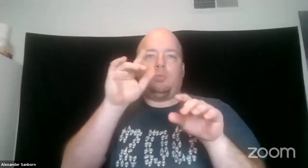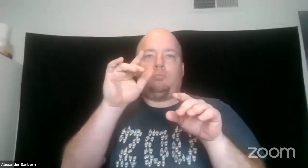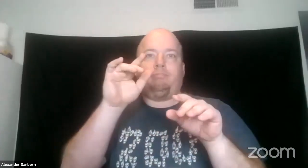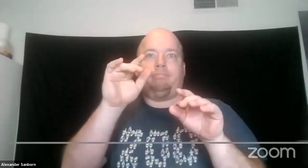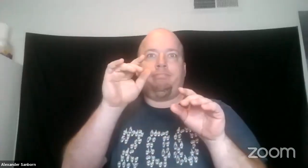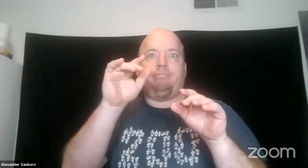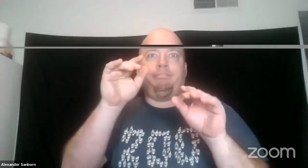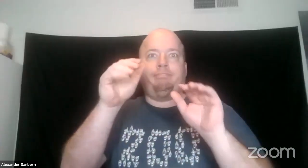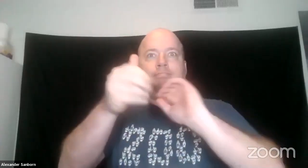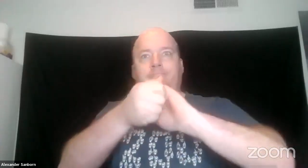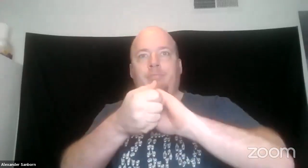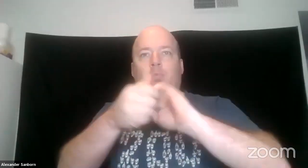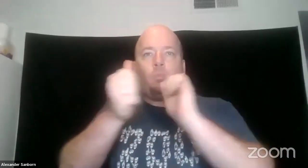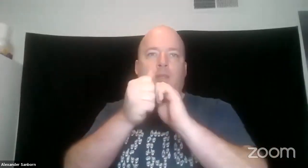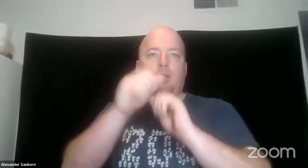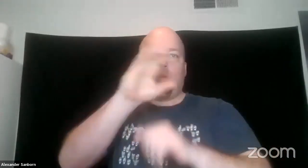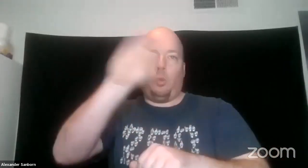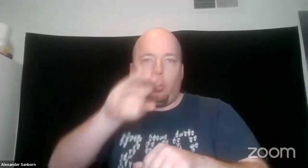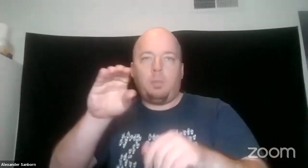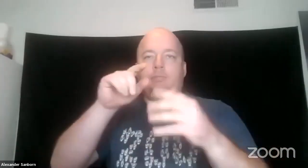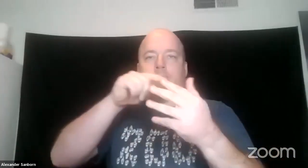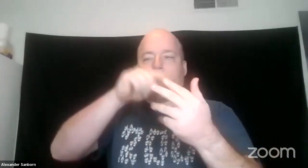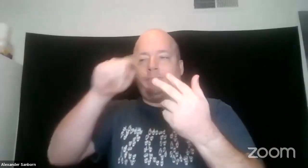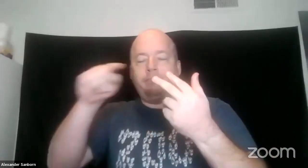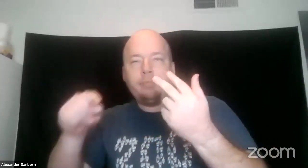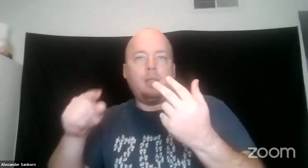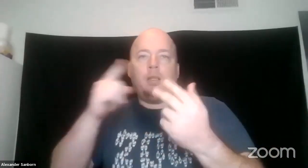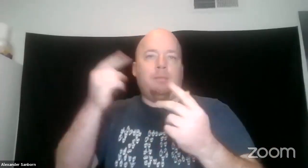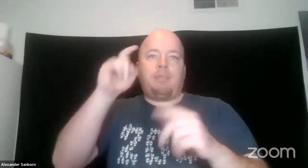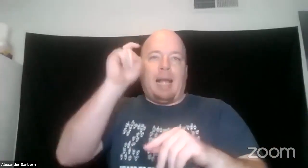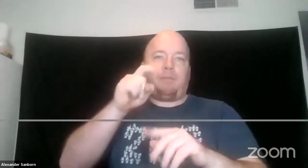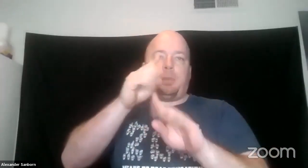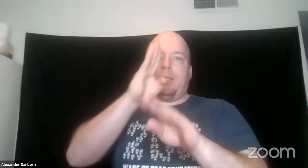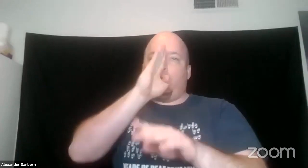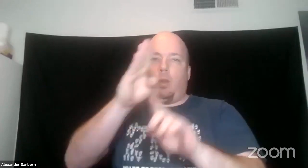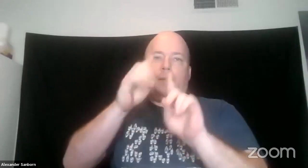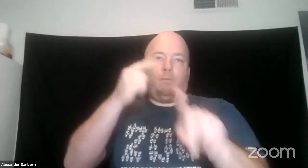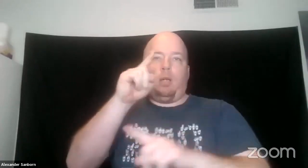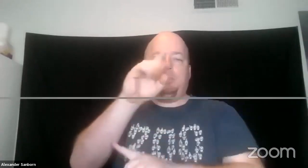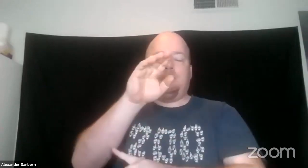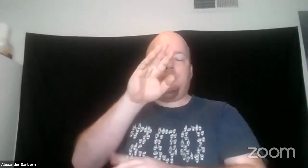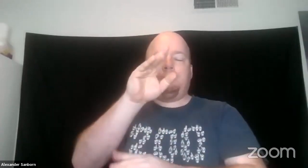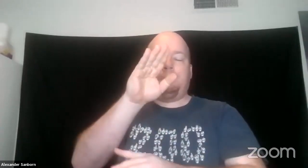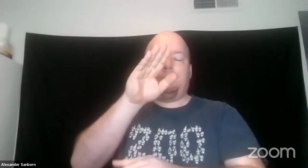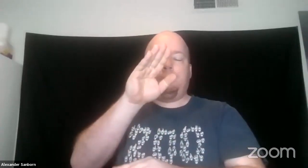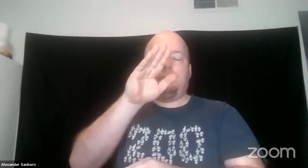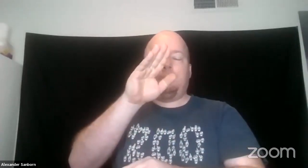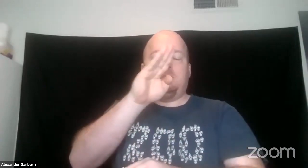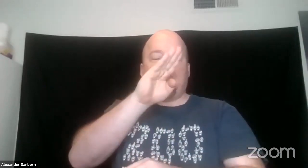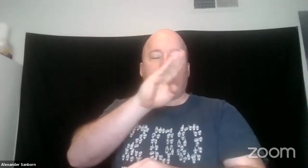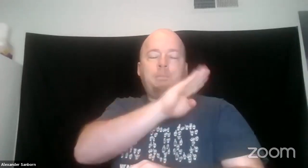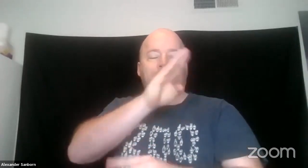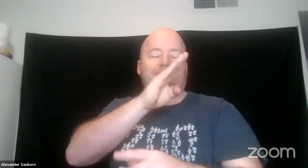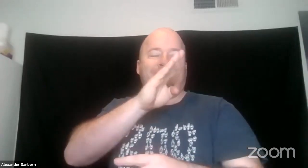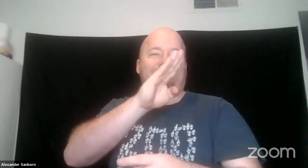and not using personal or other emails. I think